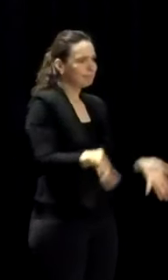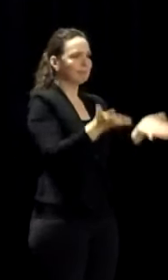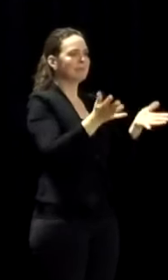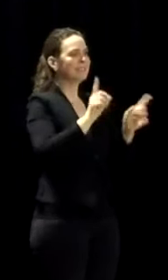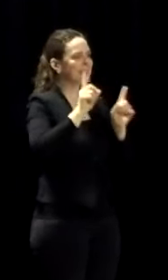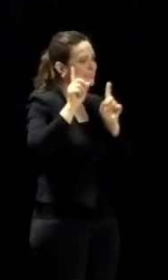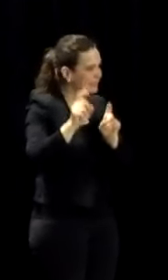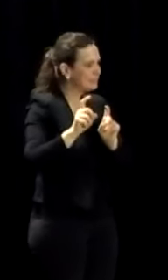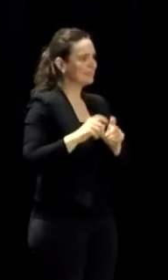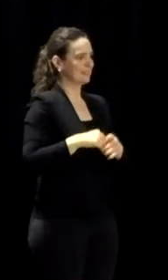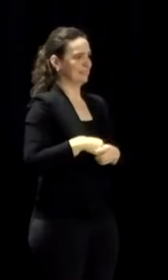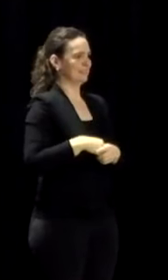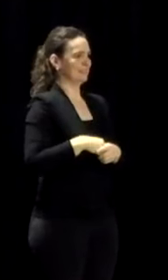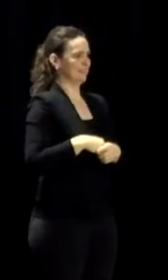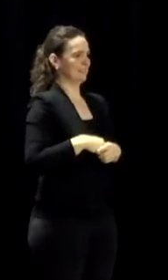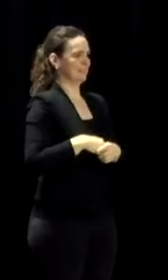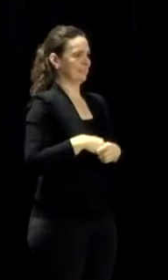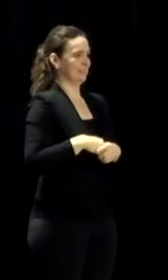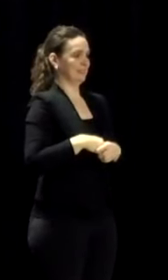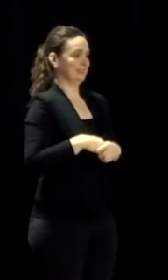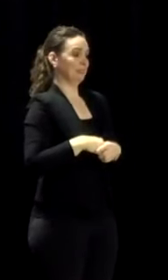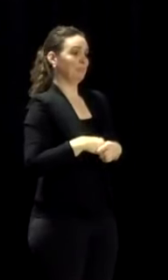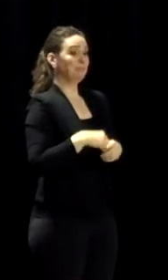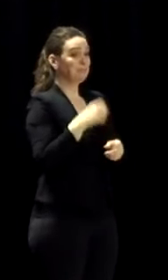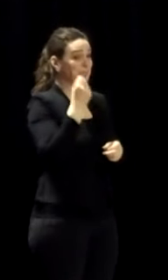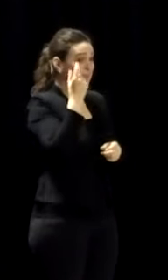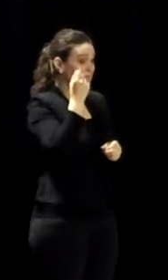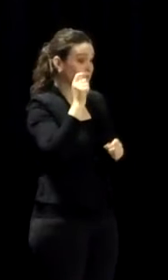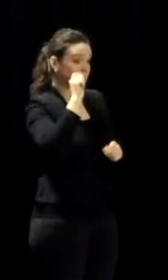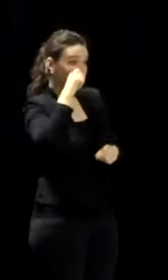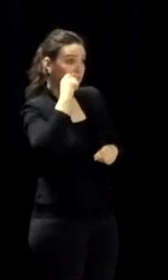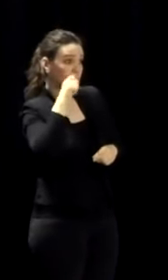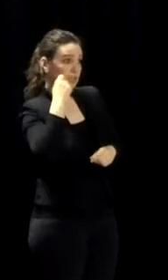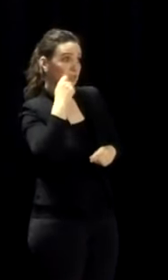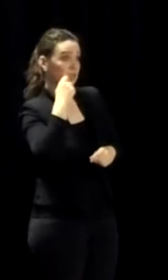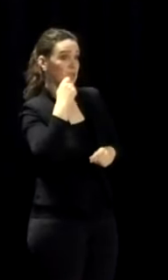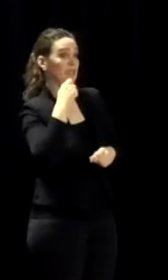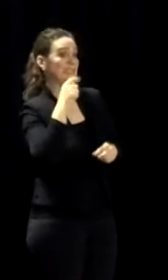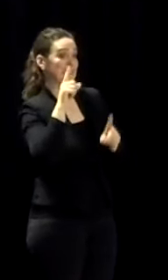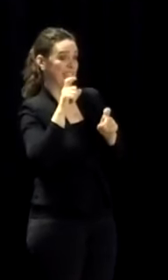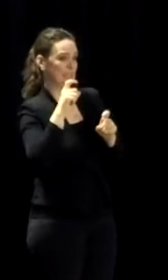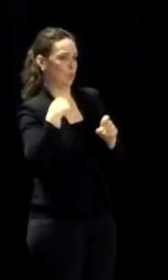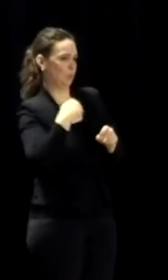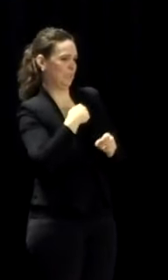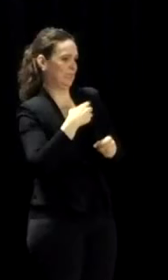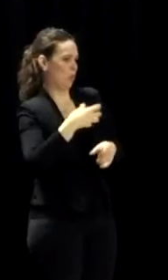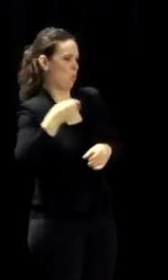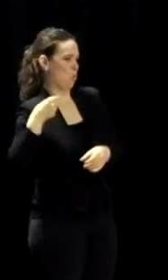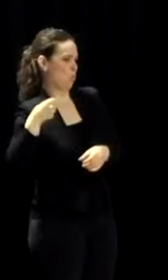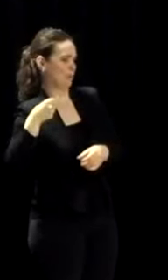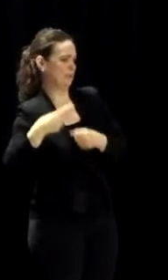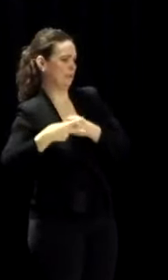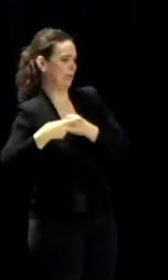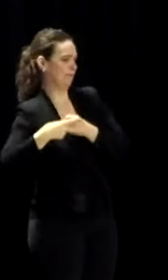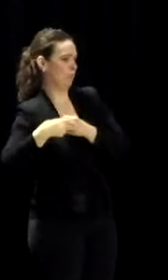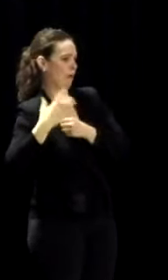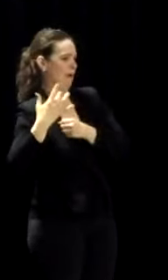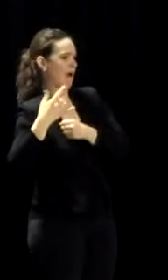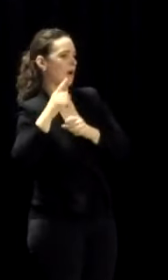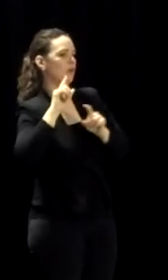workers, but that's not where we are. So I think, to the pastor's point, if people are sick,